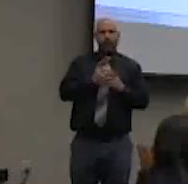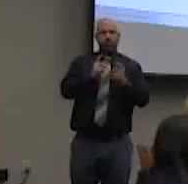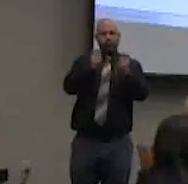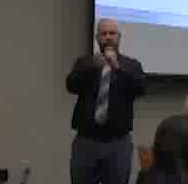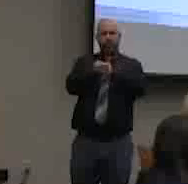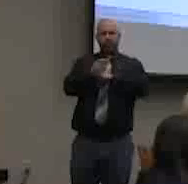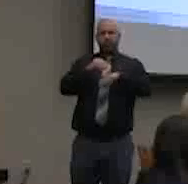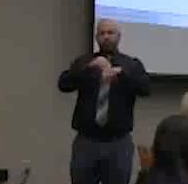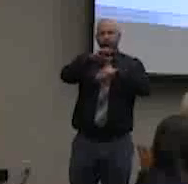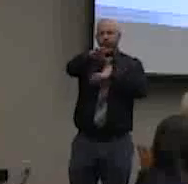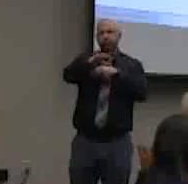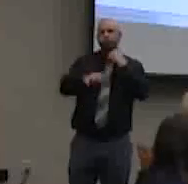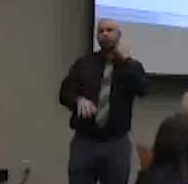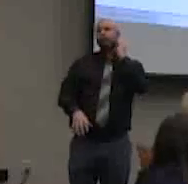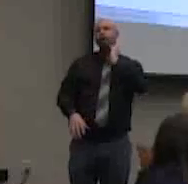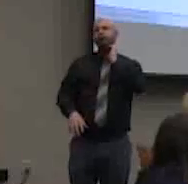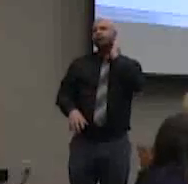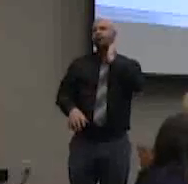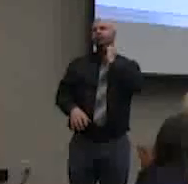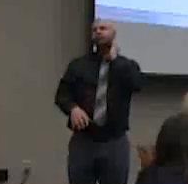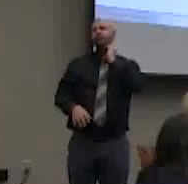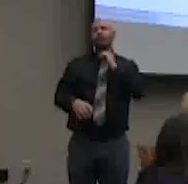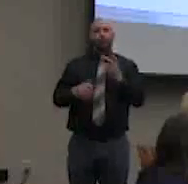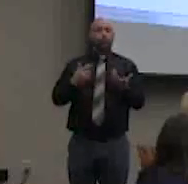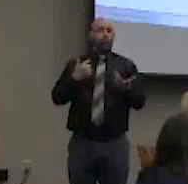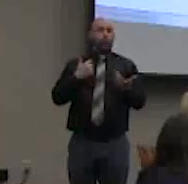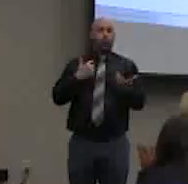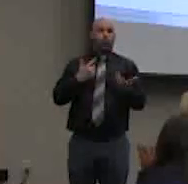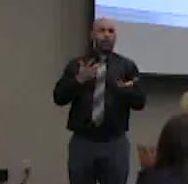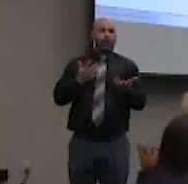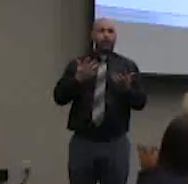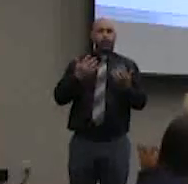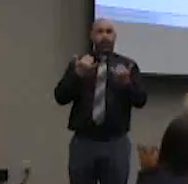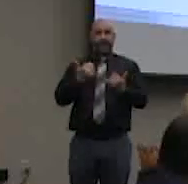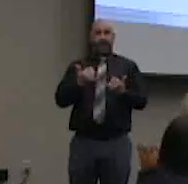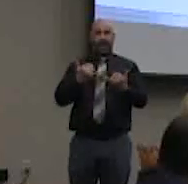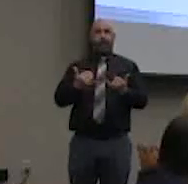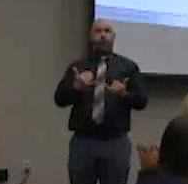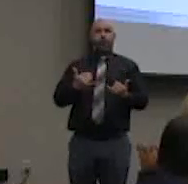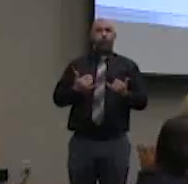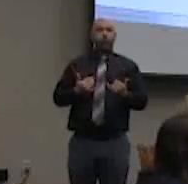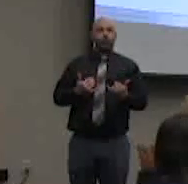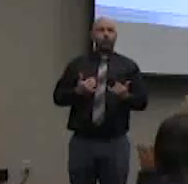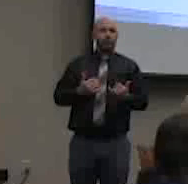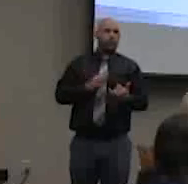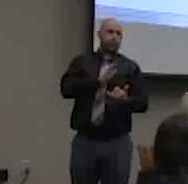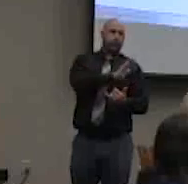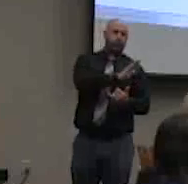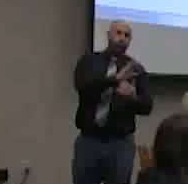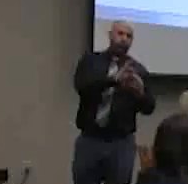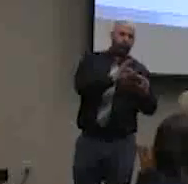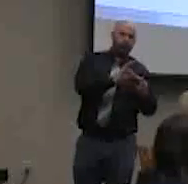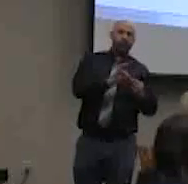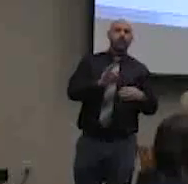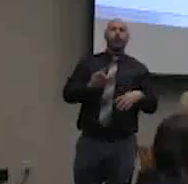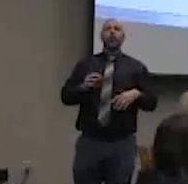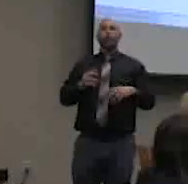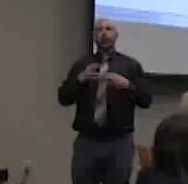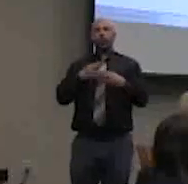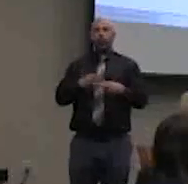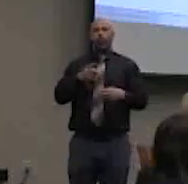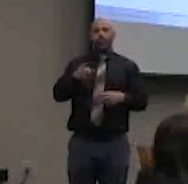them, but what we're calling actually are, at this point, to your reference, we're actually calling them our